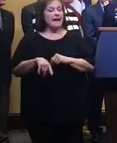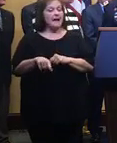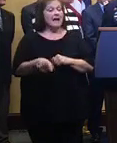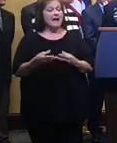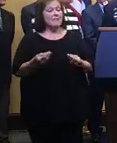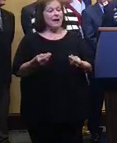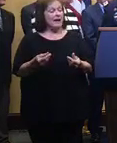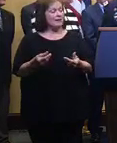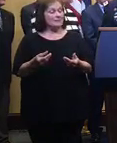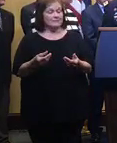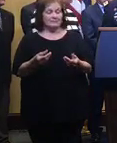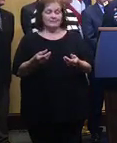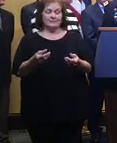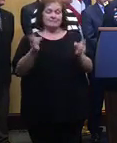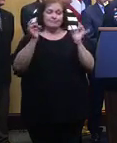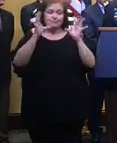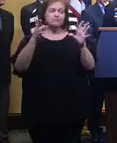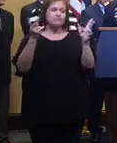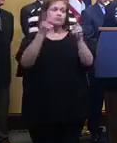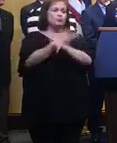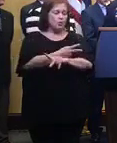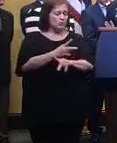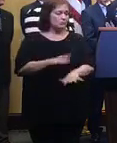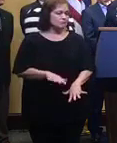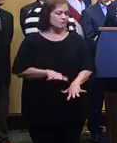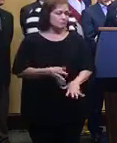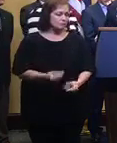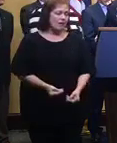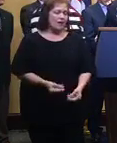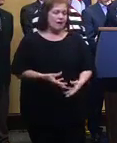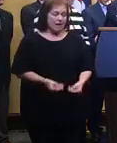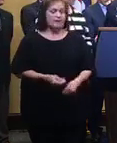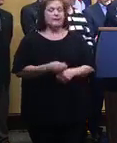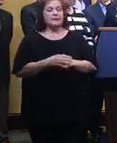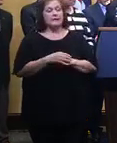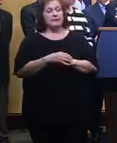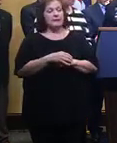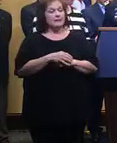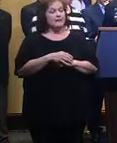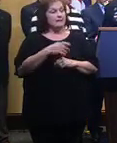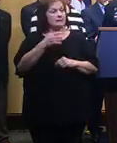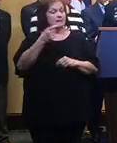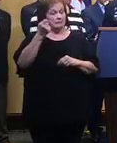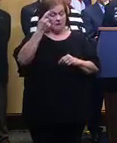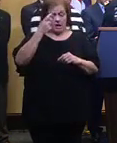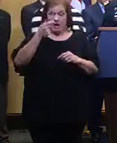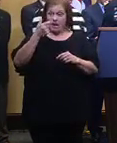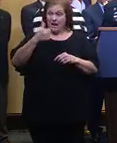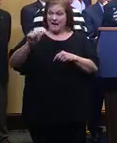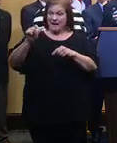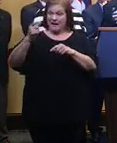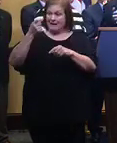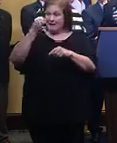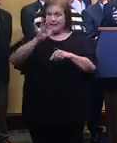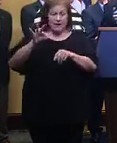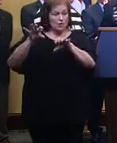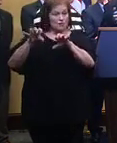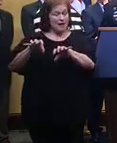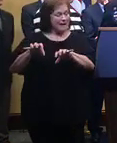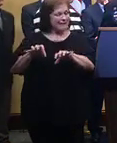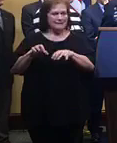saturated than we've ever seen them in this region. So what that means is, just like the mayor said, any drop of water right now, the majority of them goes into the